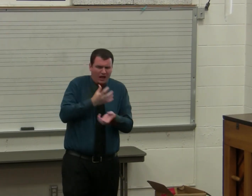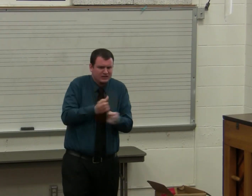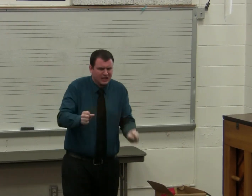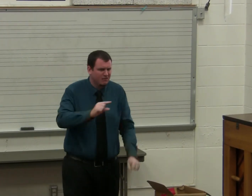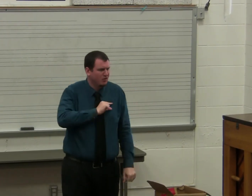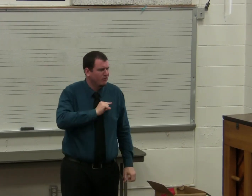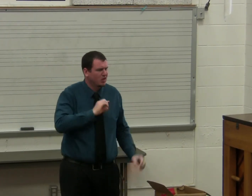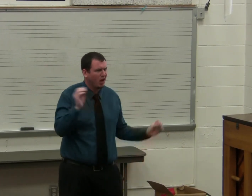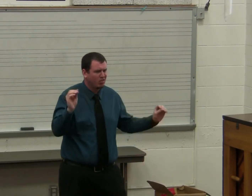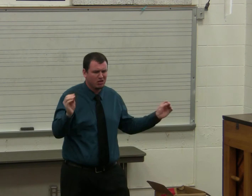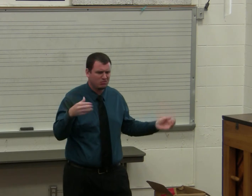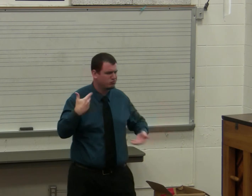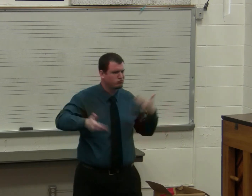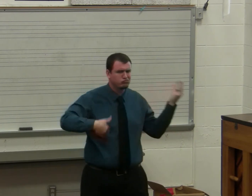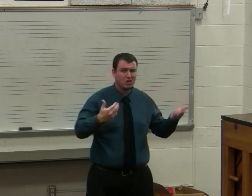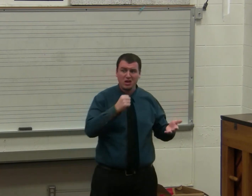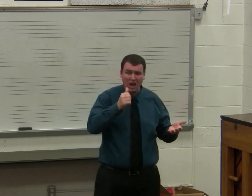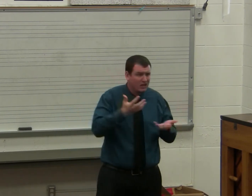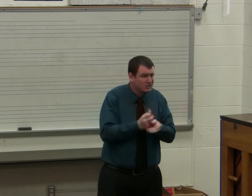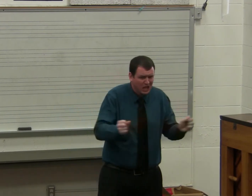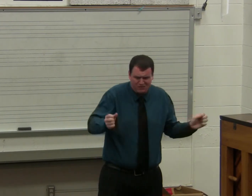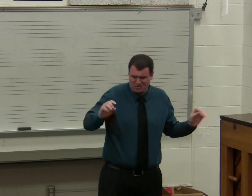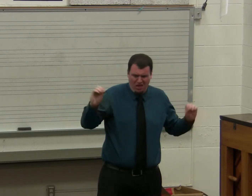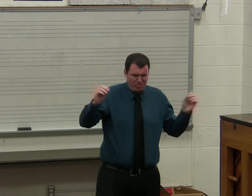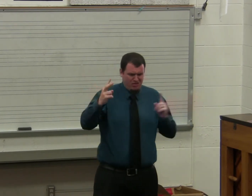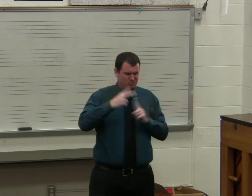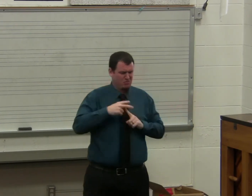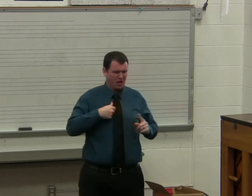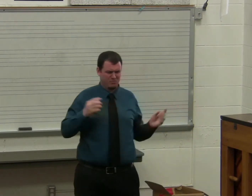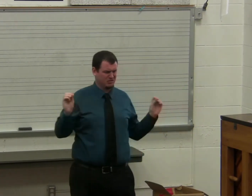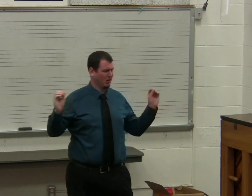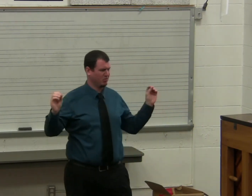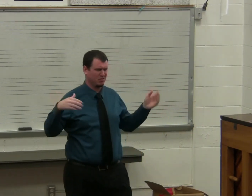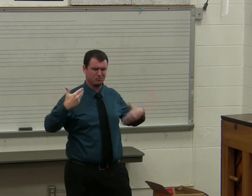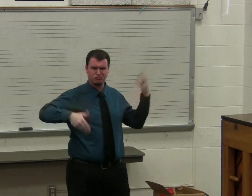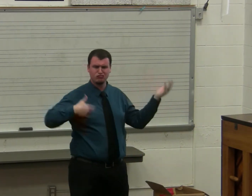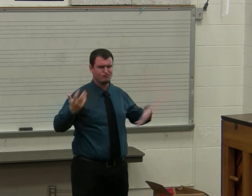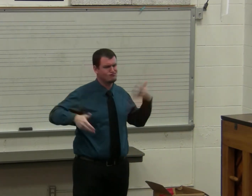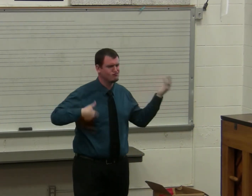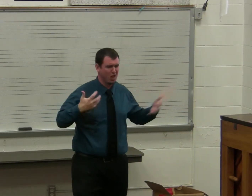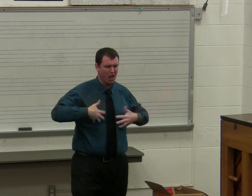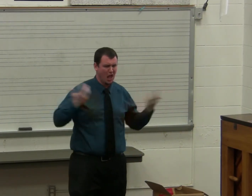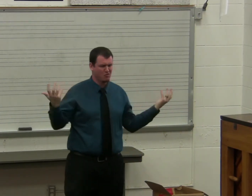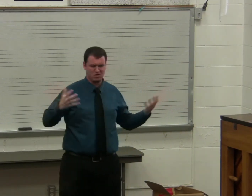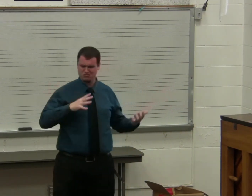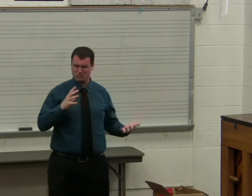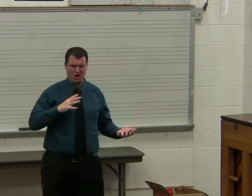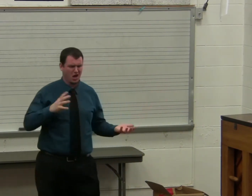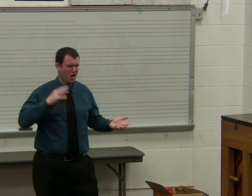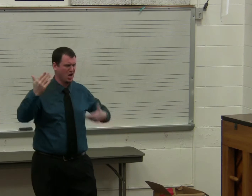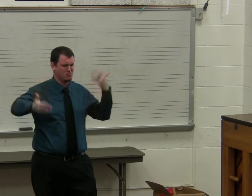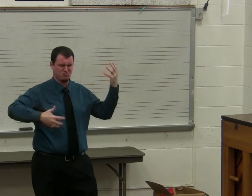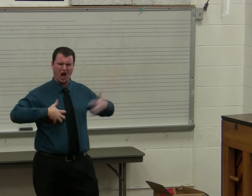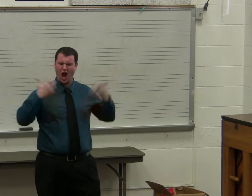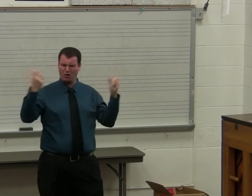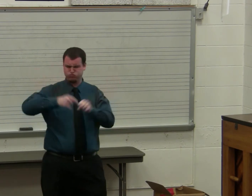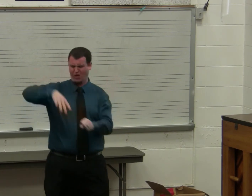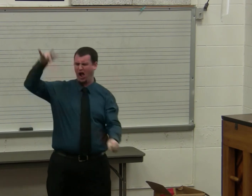we sin, before we're saved, we don't think anything. We don't feel convicted. That doesn't apply to us. And we just get